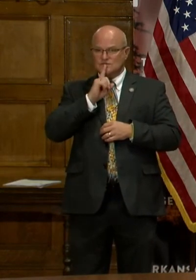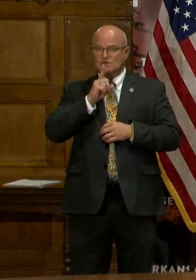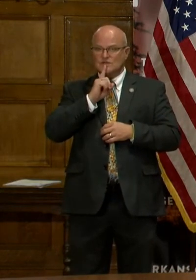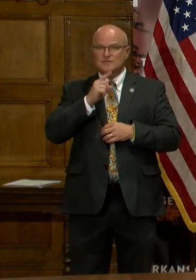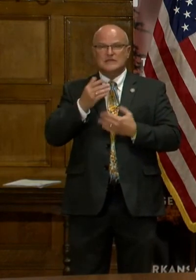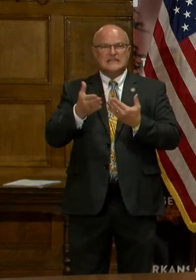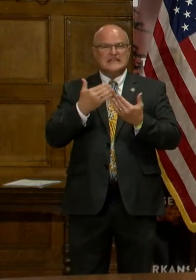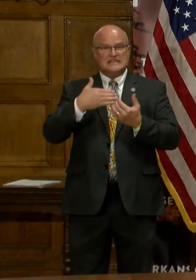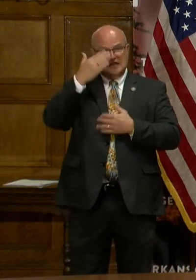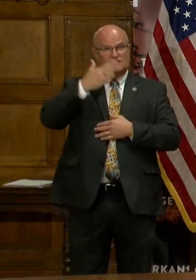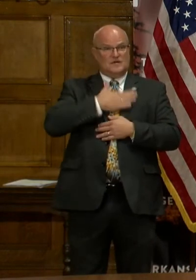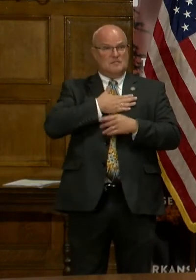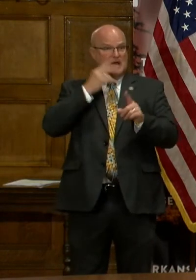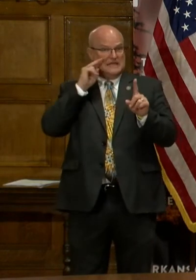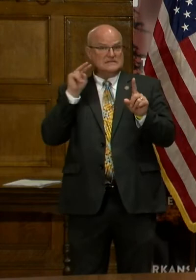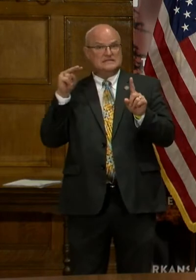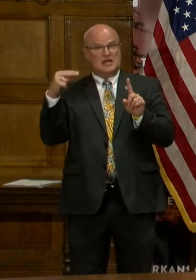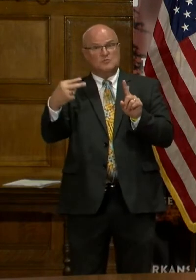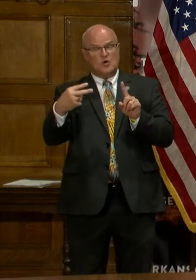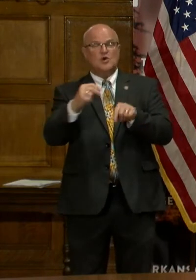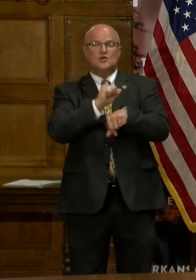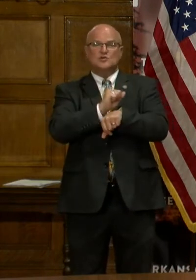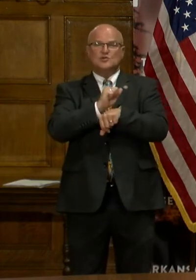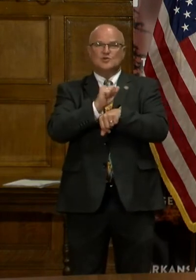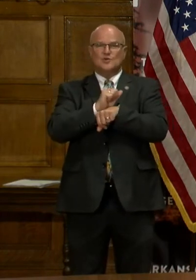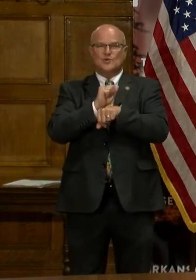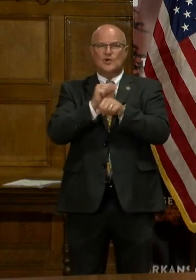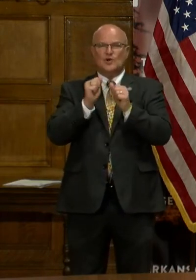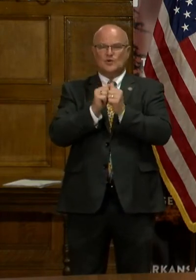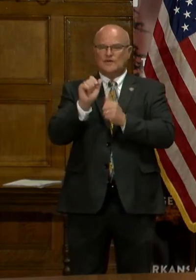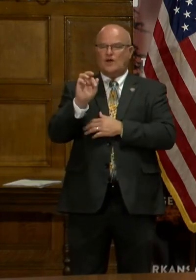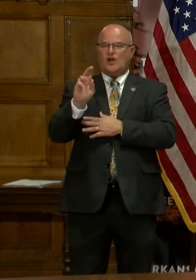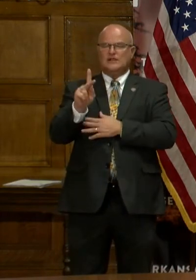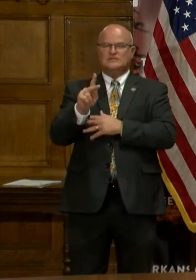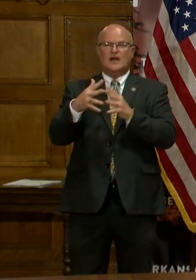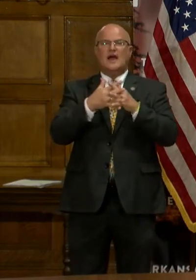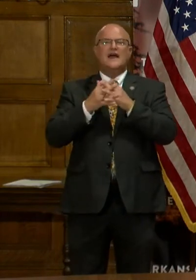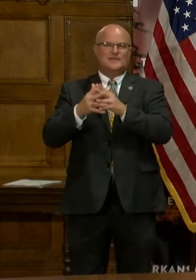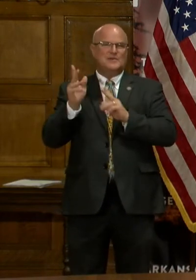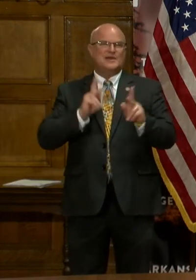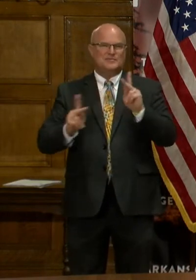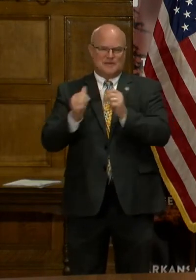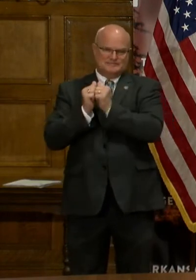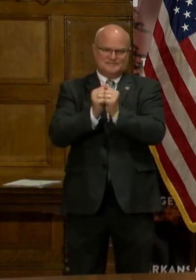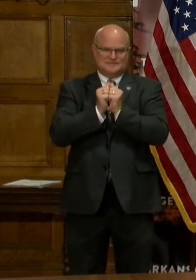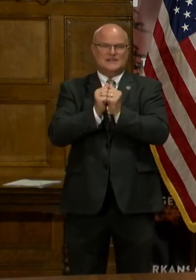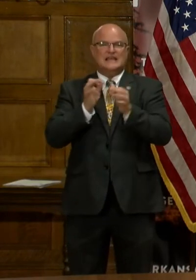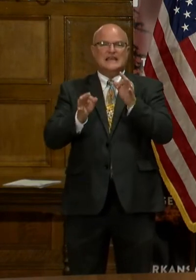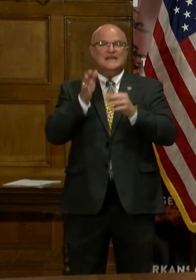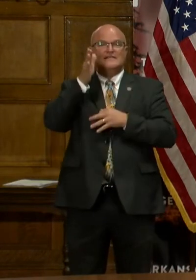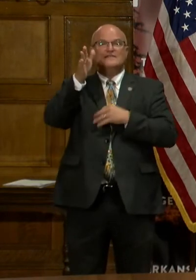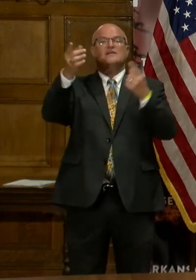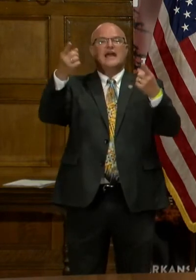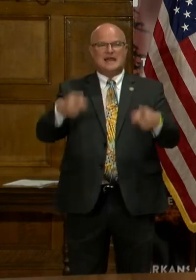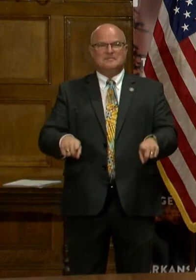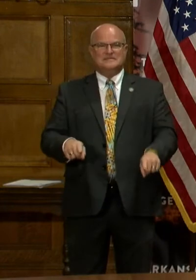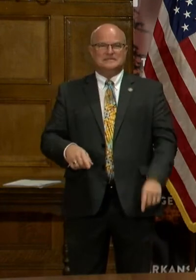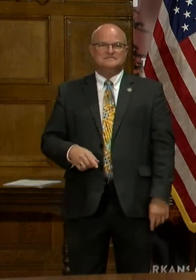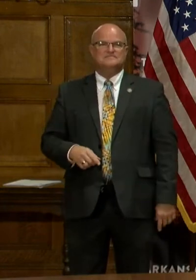be easy from my standpoint to work on behalf of Arkansas and the American people if that eventuality